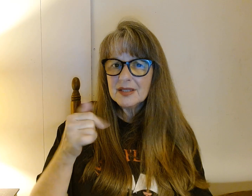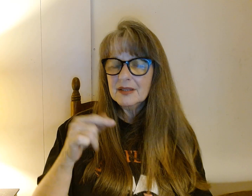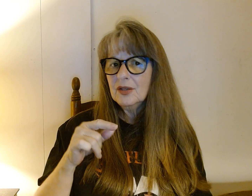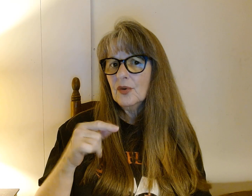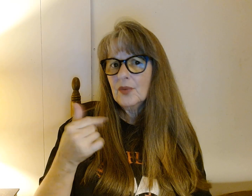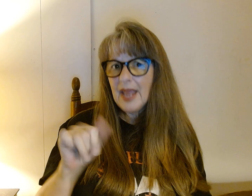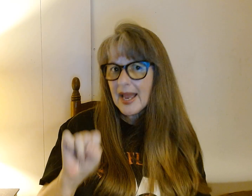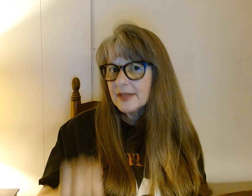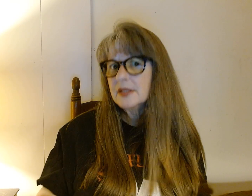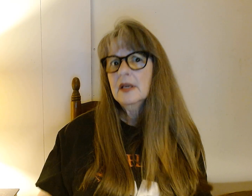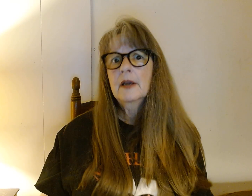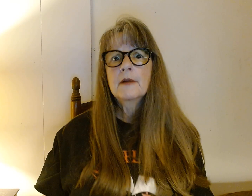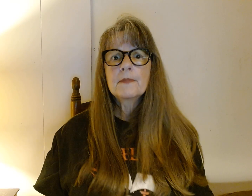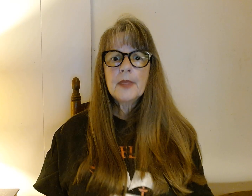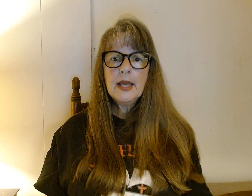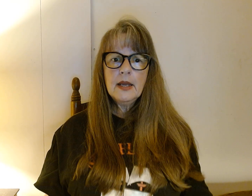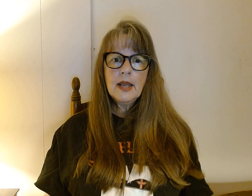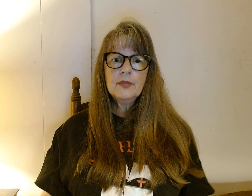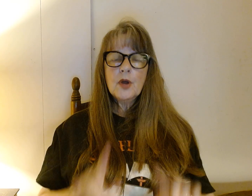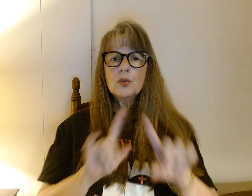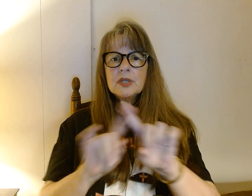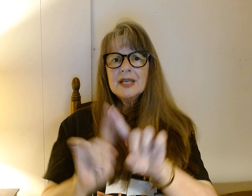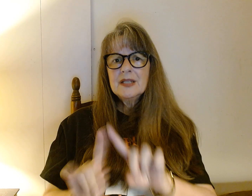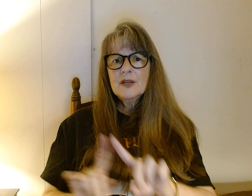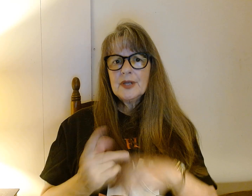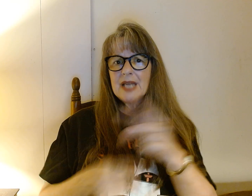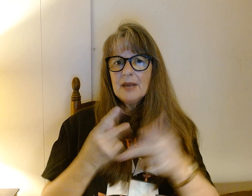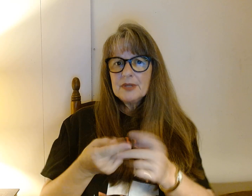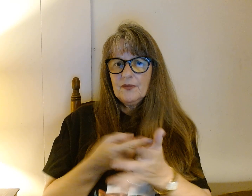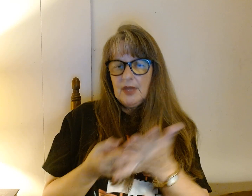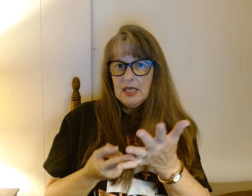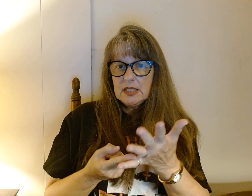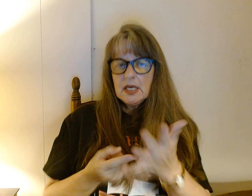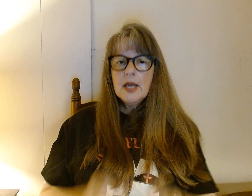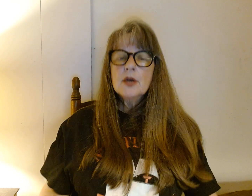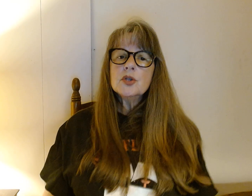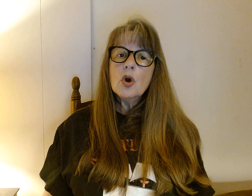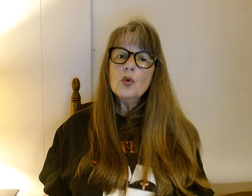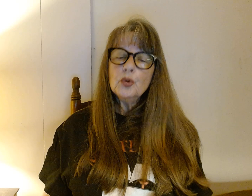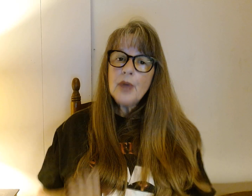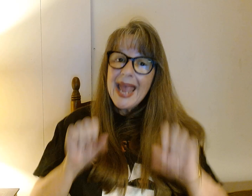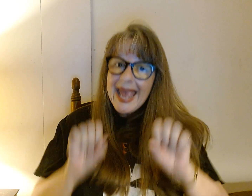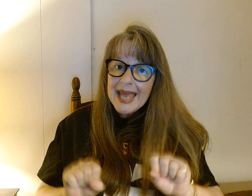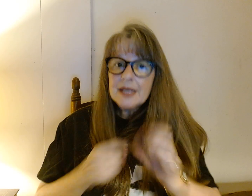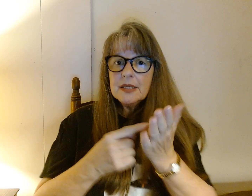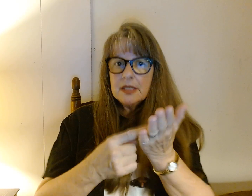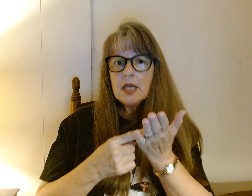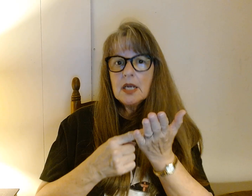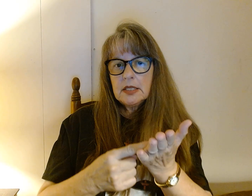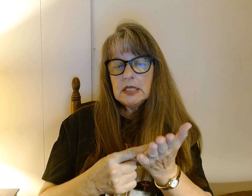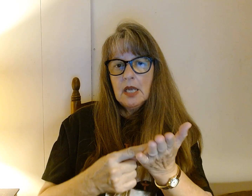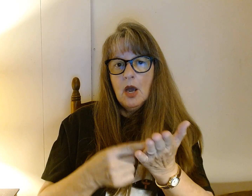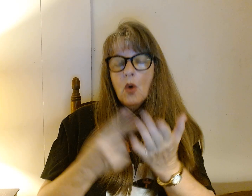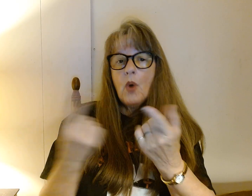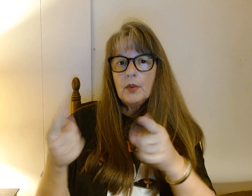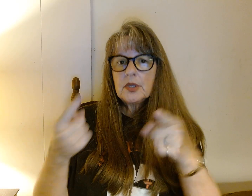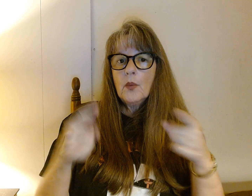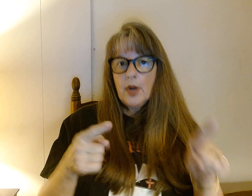You know, gas, and those different types of things. So you can discuss what was going on